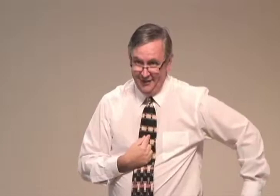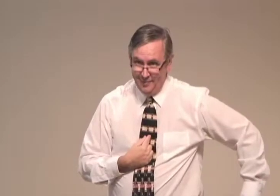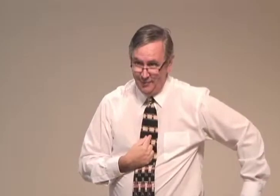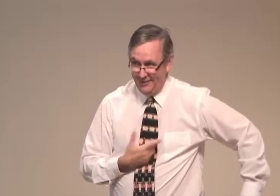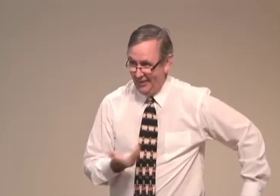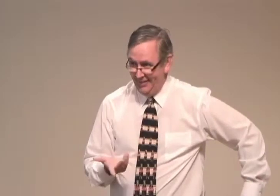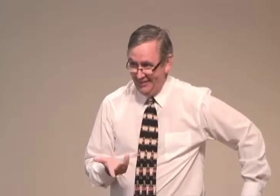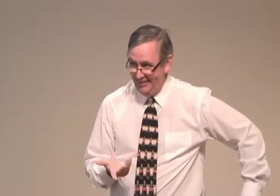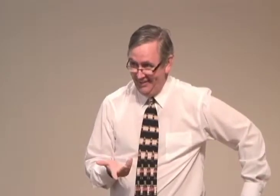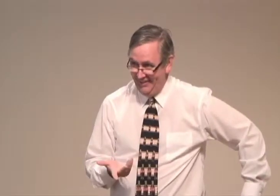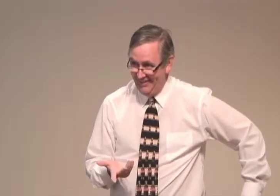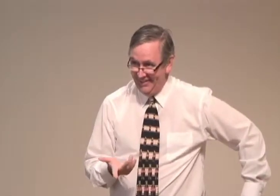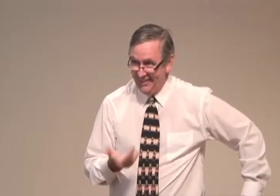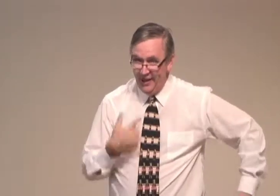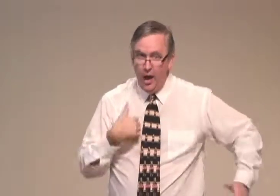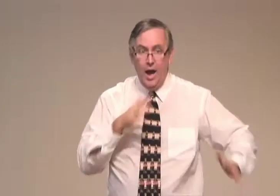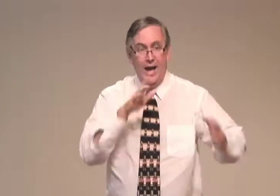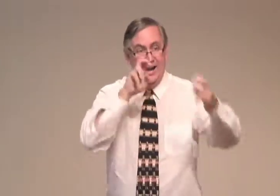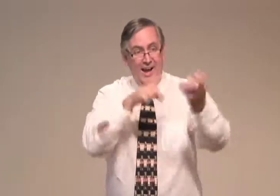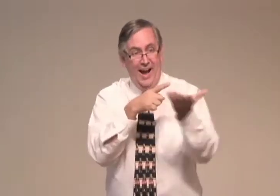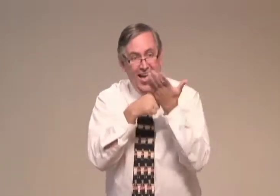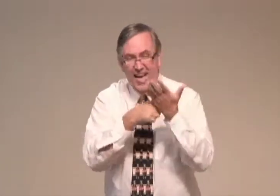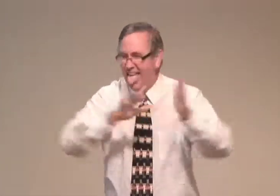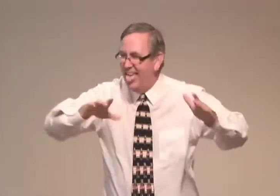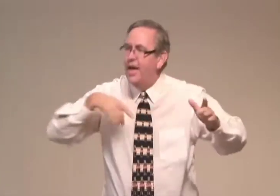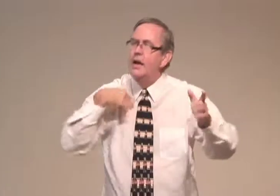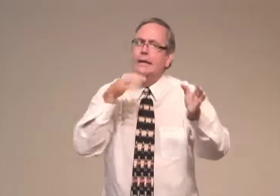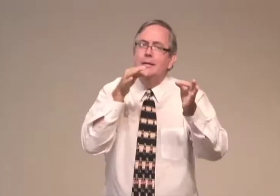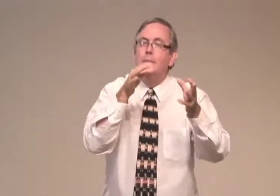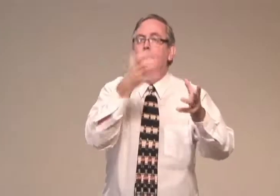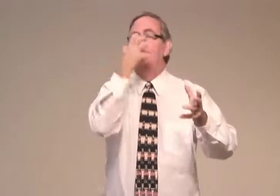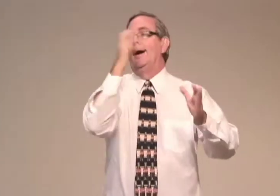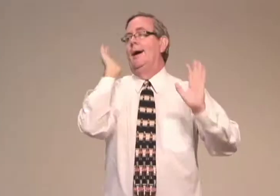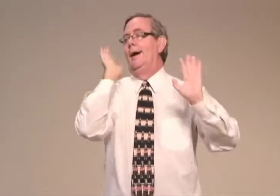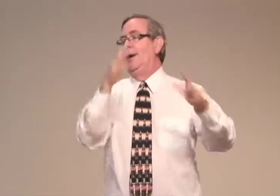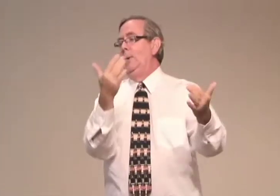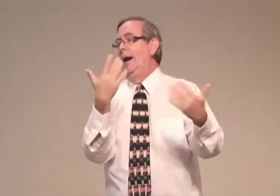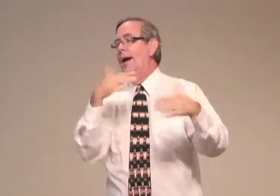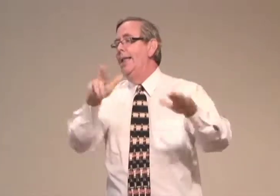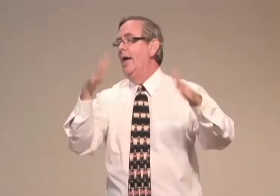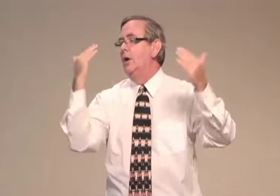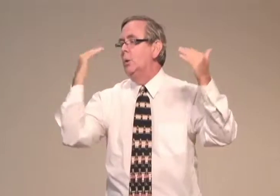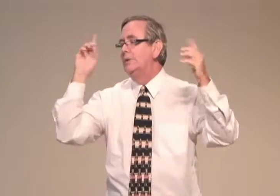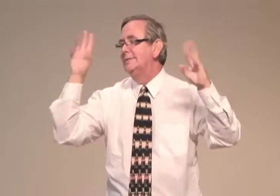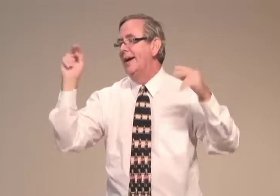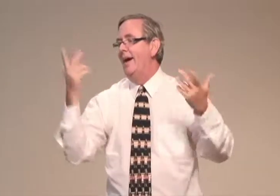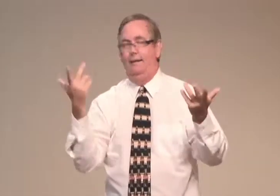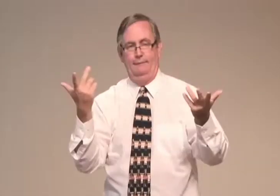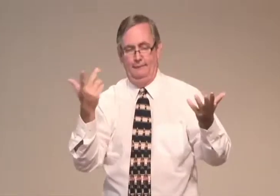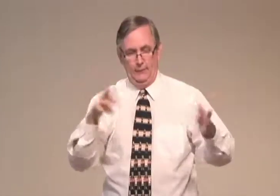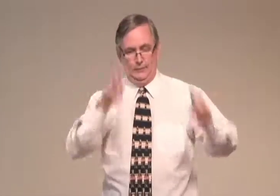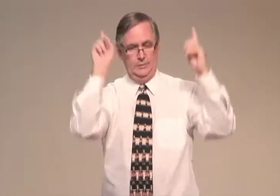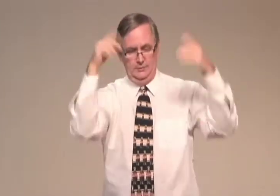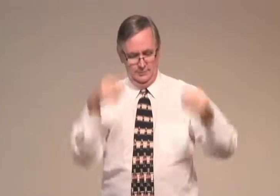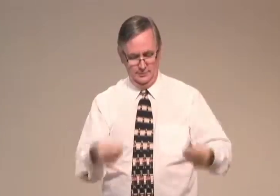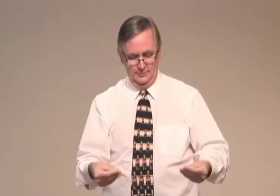Did I say anything to the guy? didn't say a word to the guy. We hadn't had one discussion. Anything I start to say, he just got mad